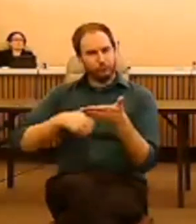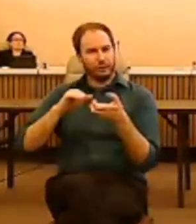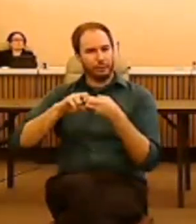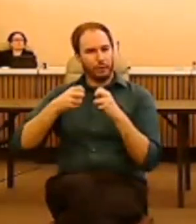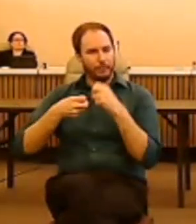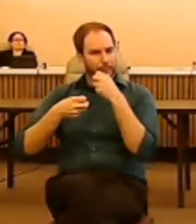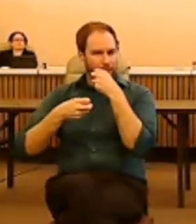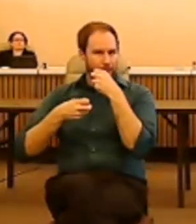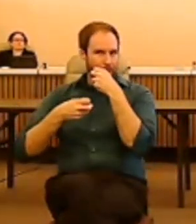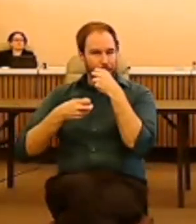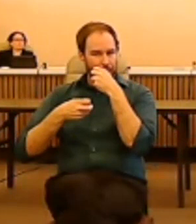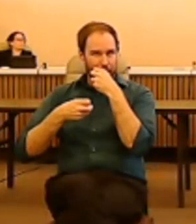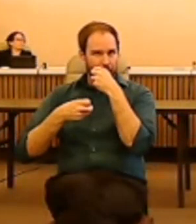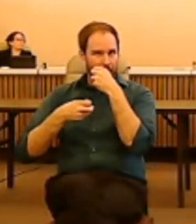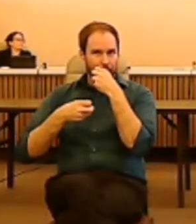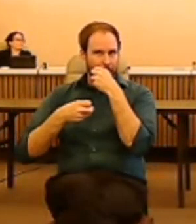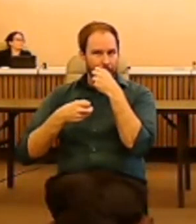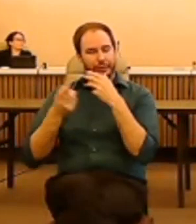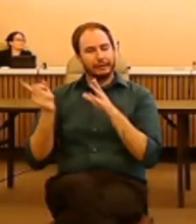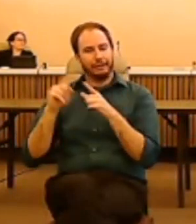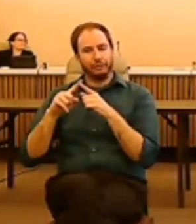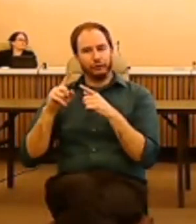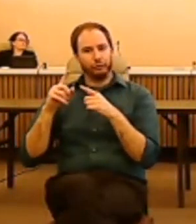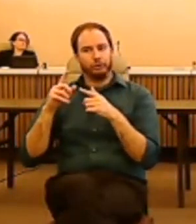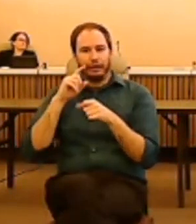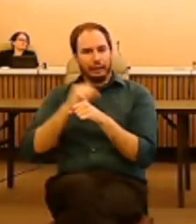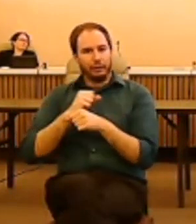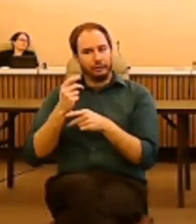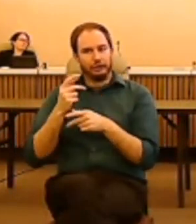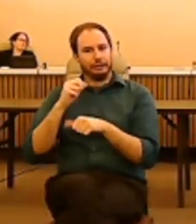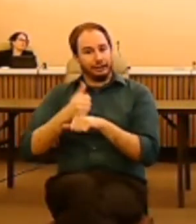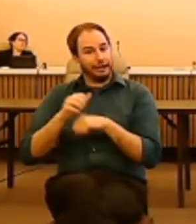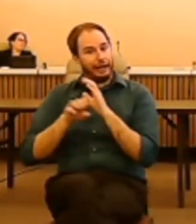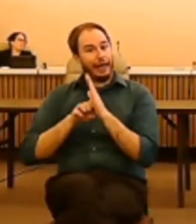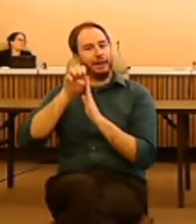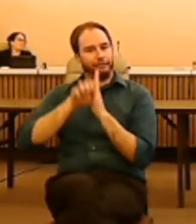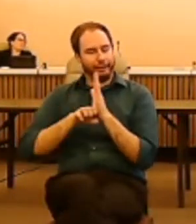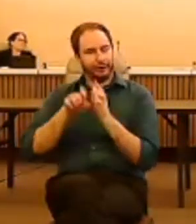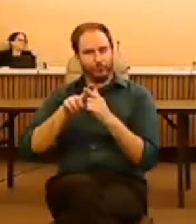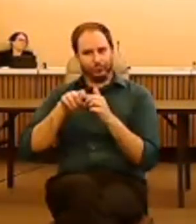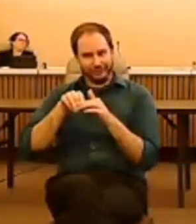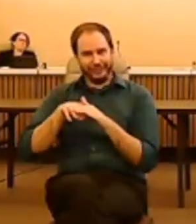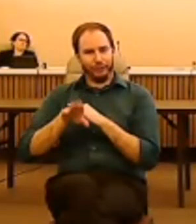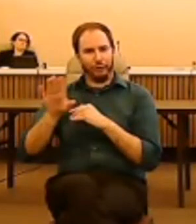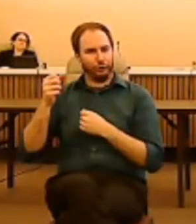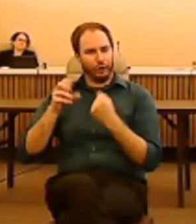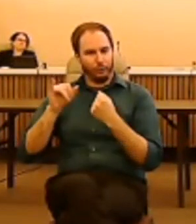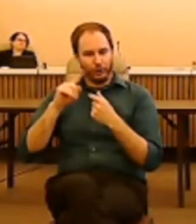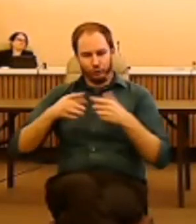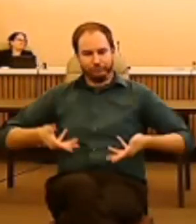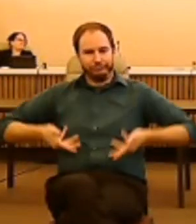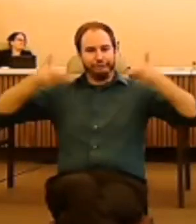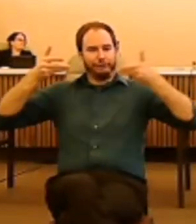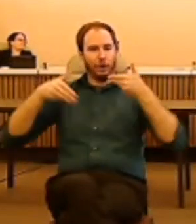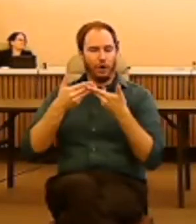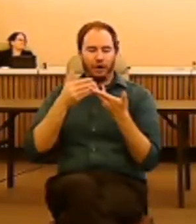problem? These guys would have to have elevators to get into their driveway. So there really